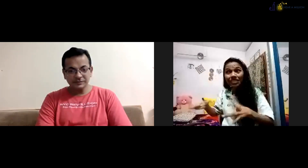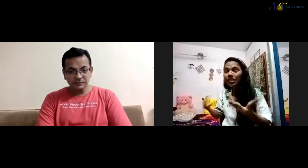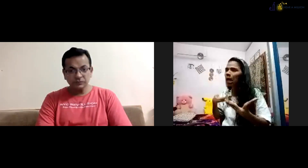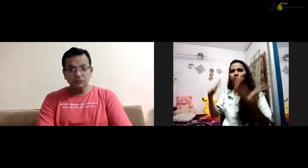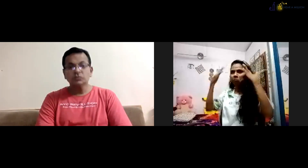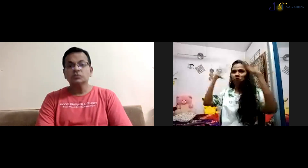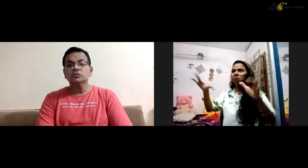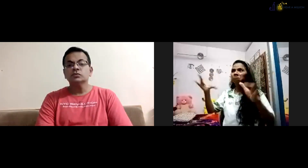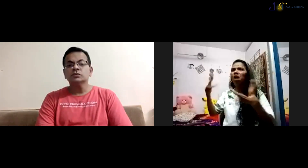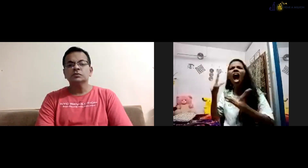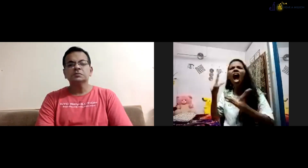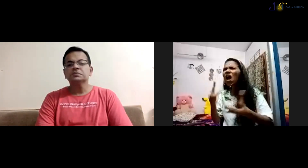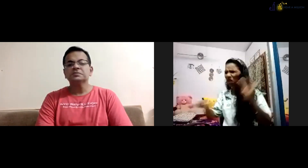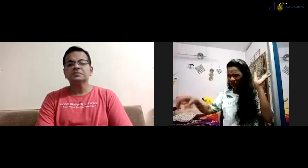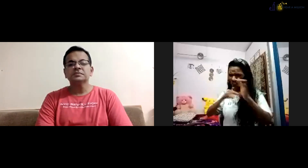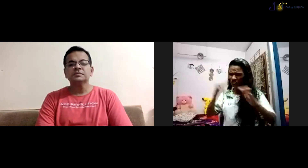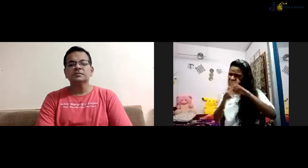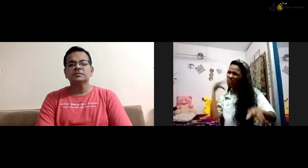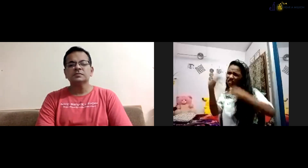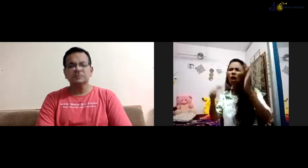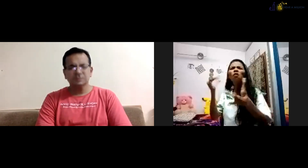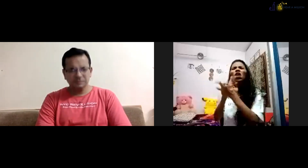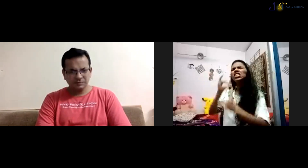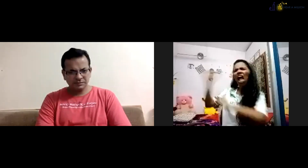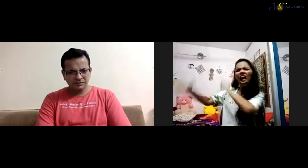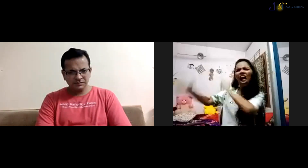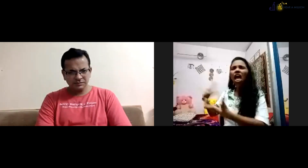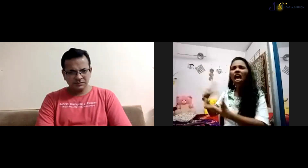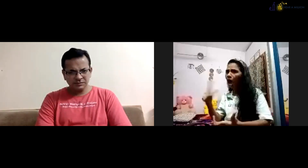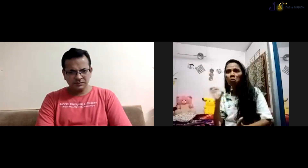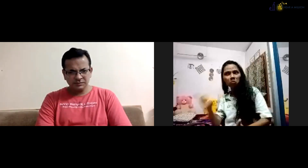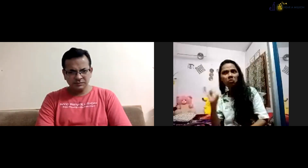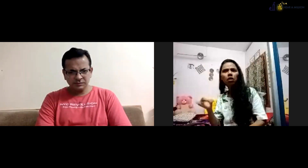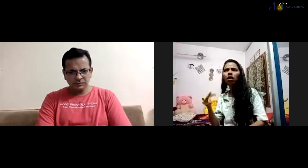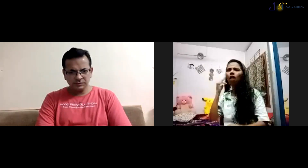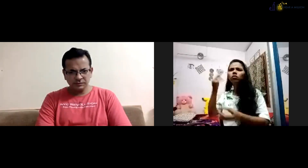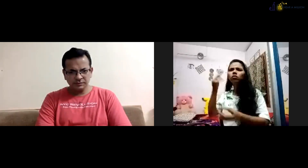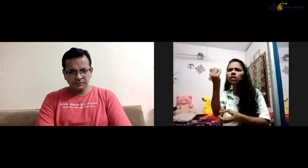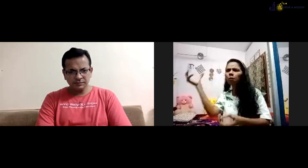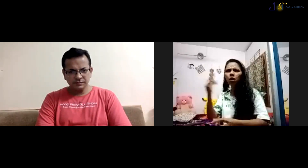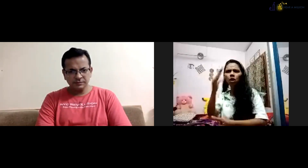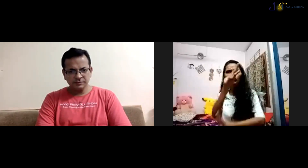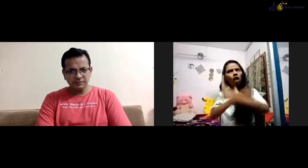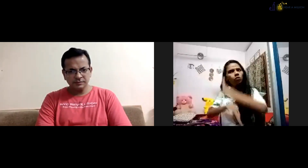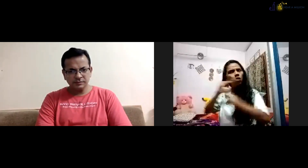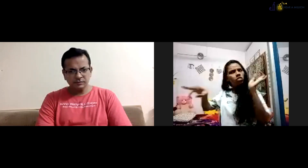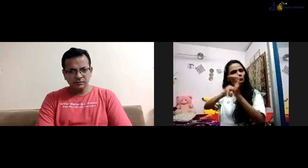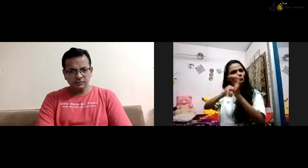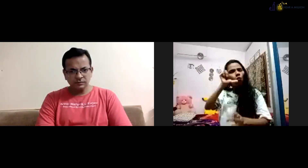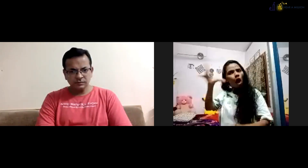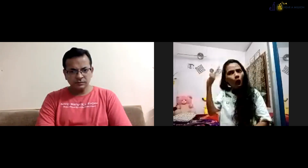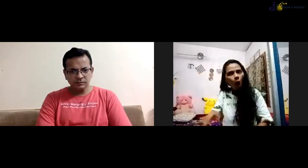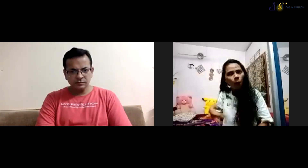But when I completed my education, so people would say, okay, it's good when